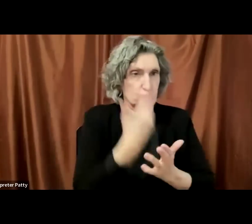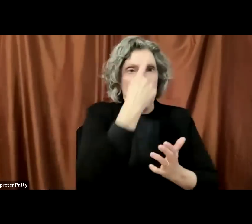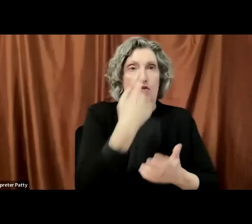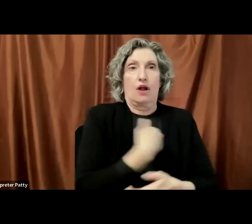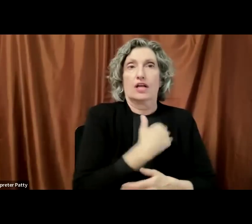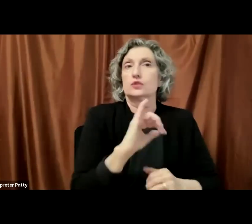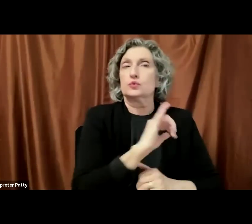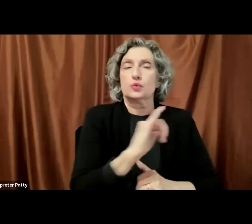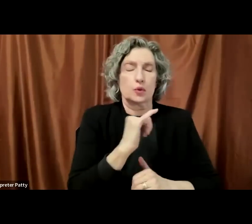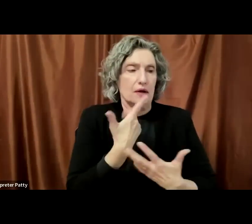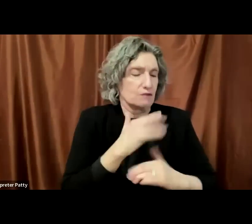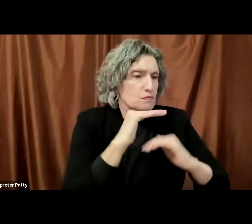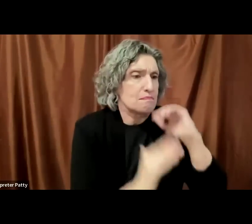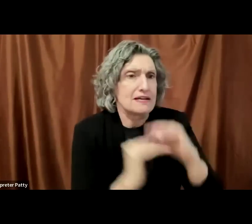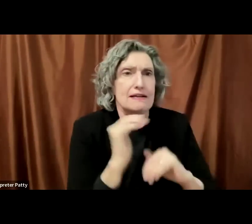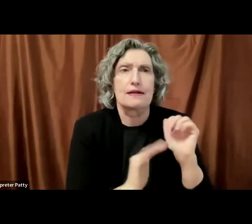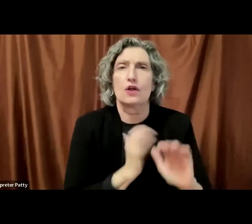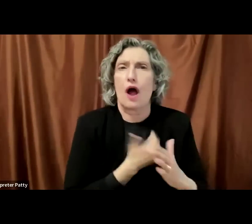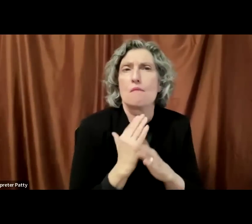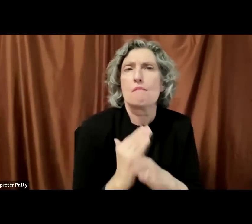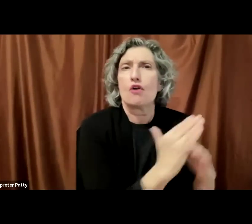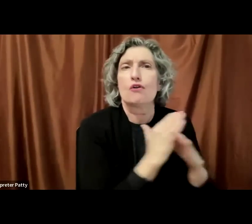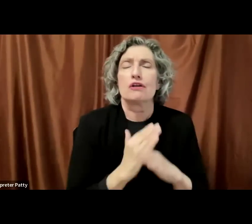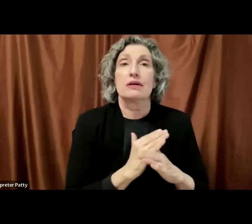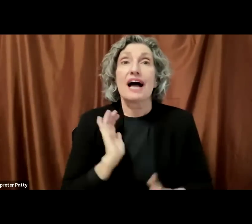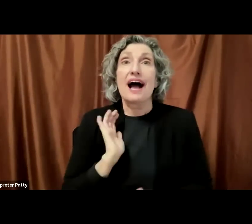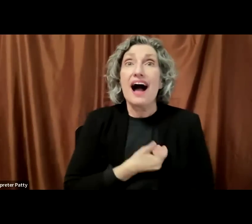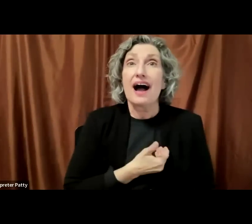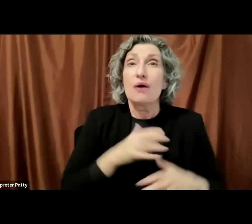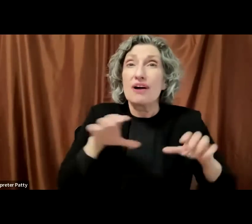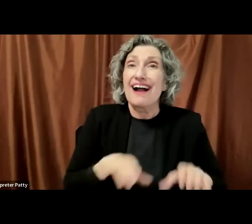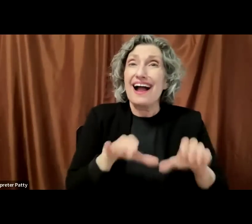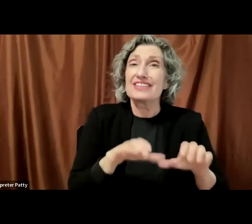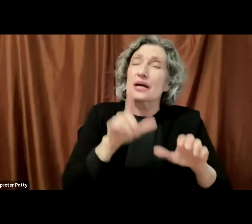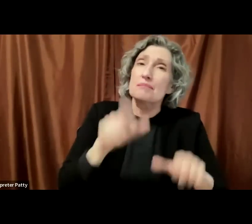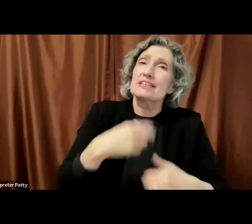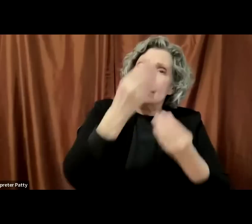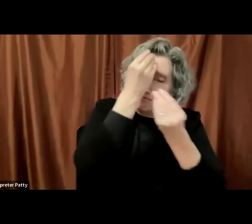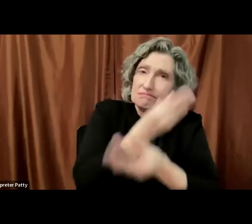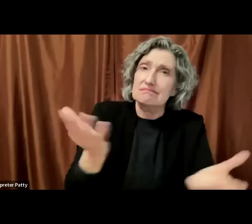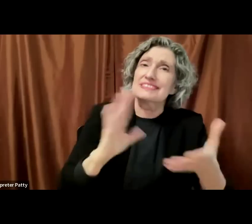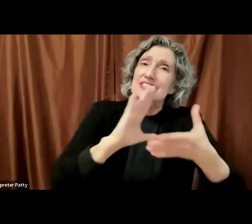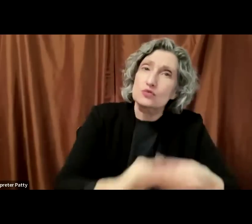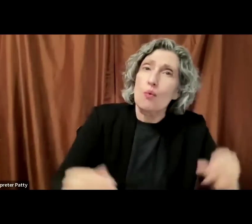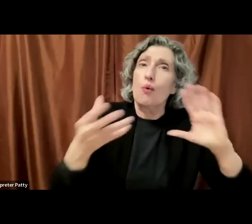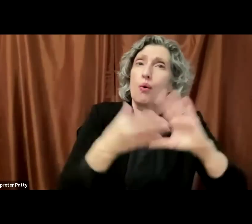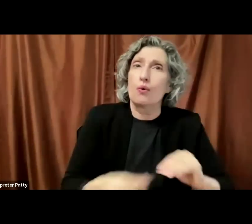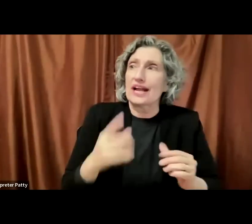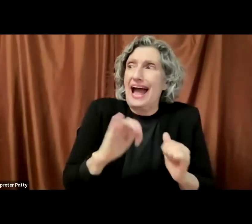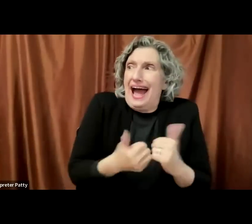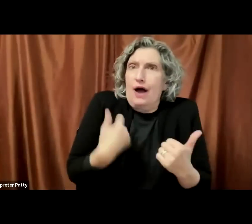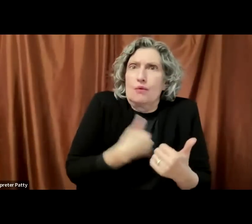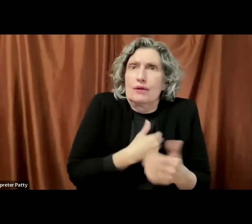partnerships, tell the story and the incredible impact of nonprofit organizations in new and more highly visible